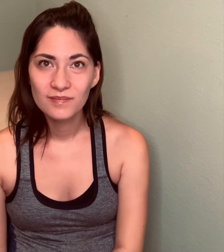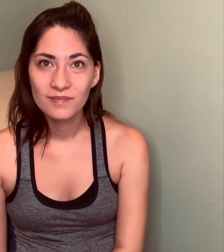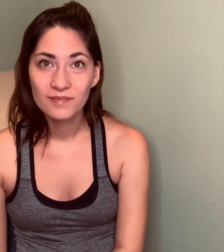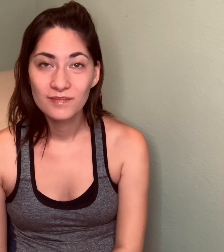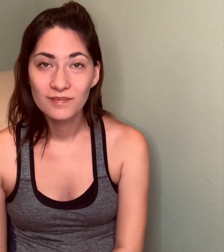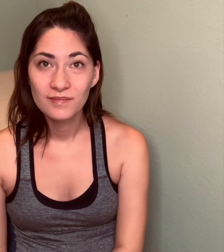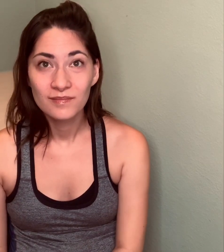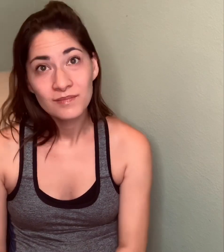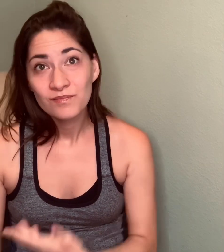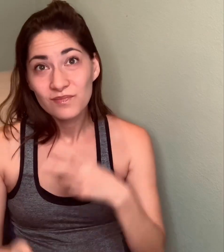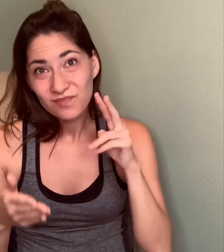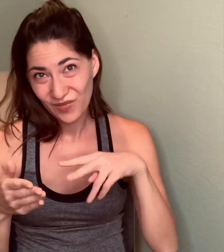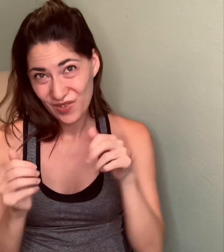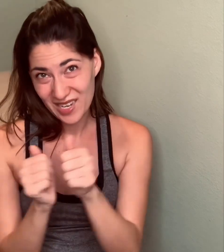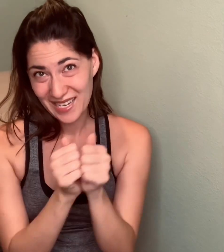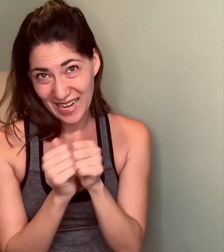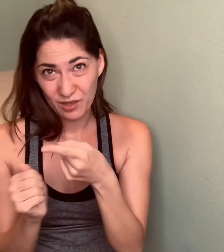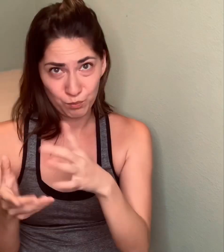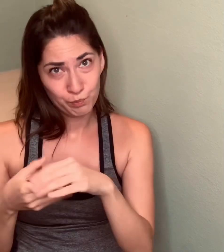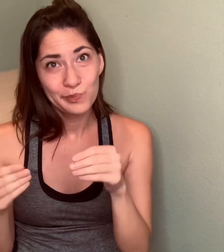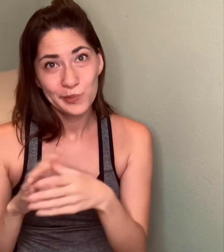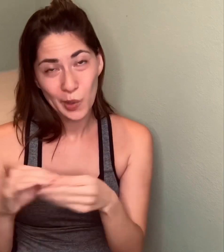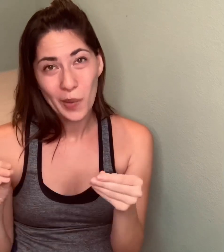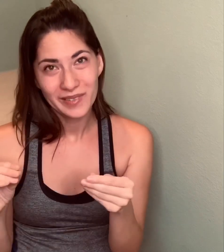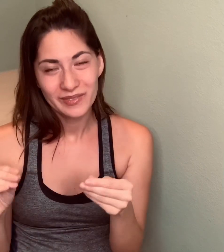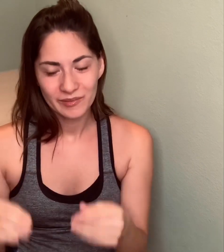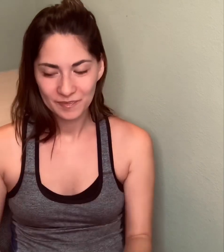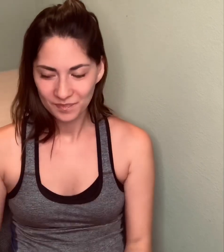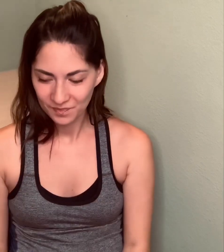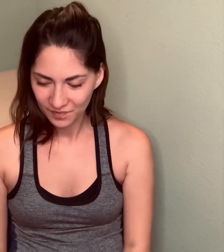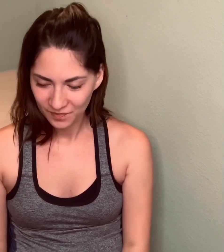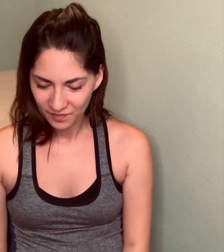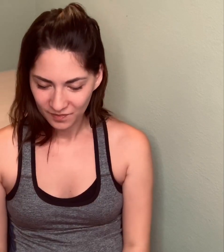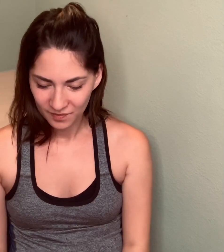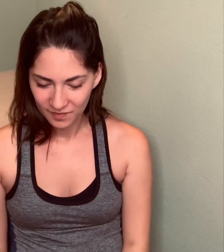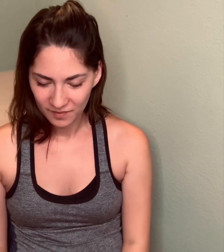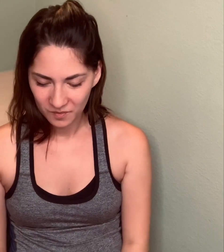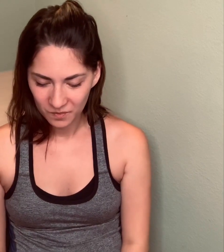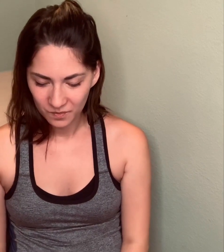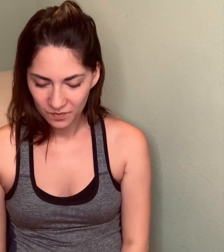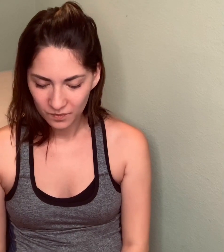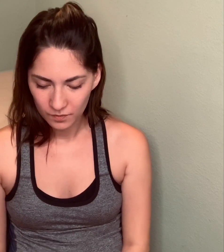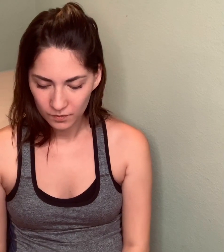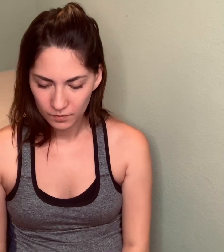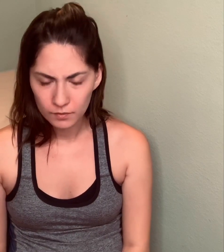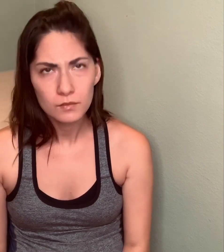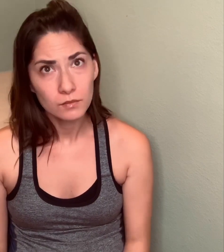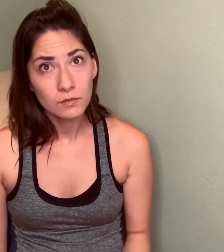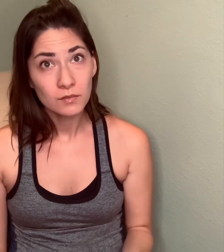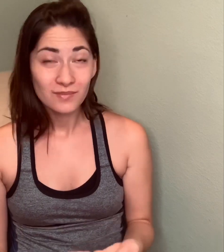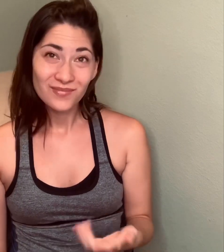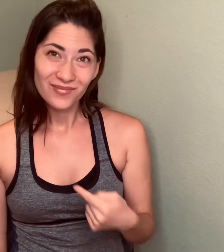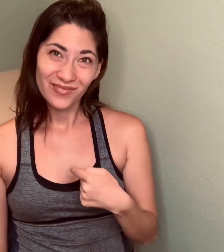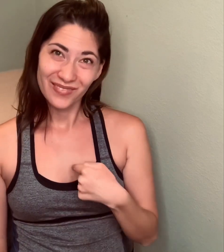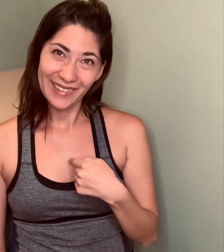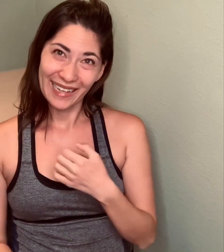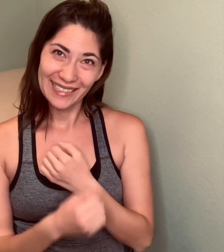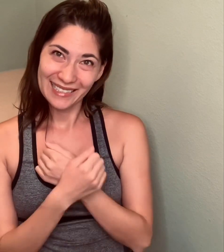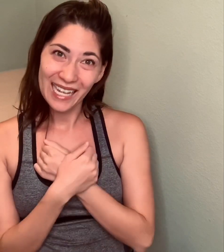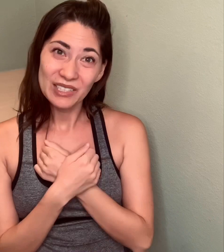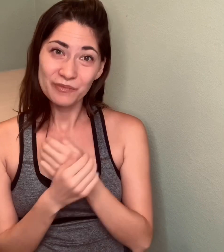and story you're going with, and then you read along with that story. What I'm really loving about this book in